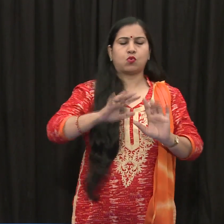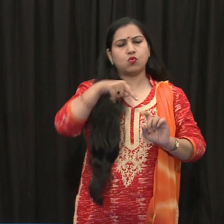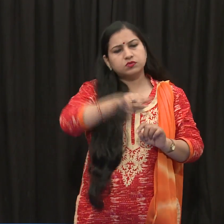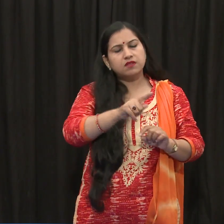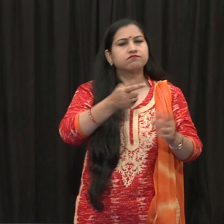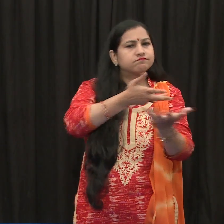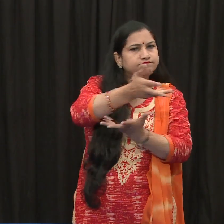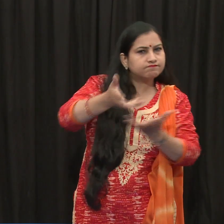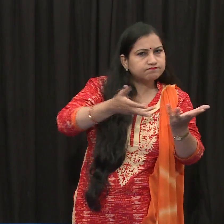legislature.